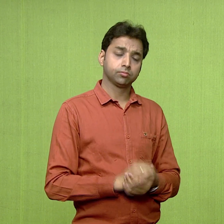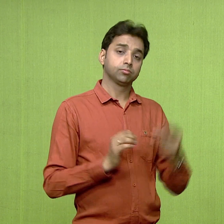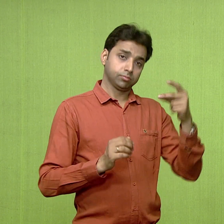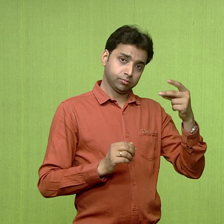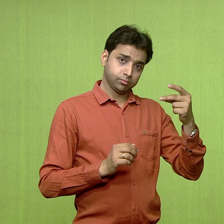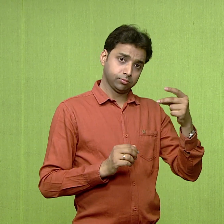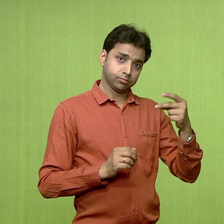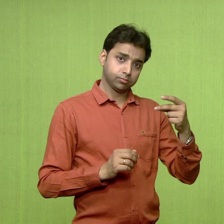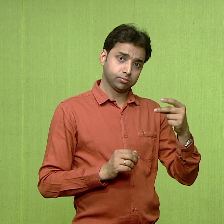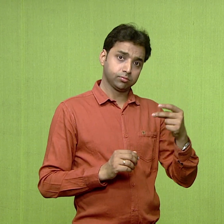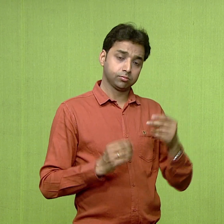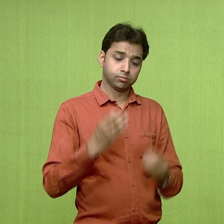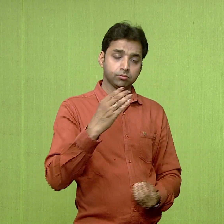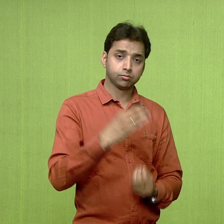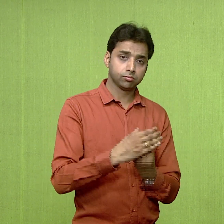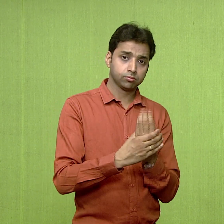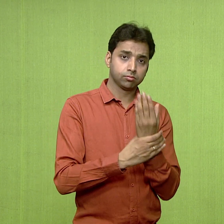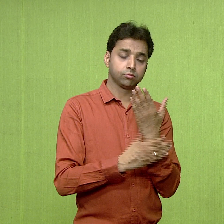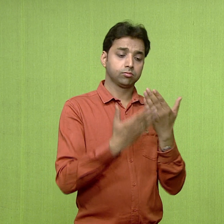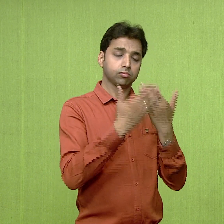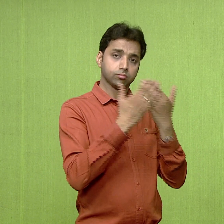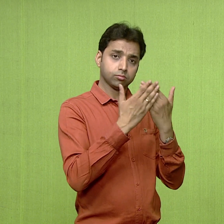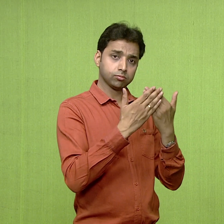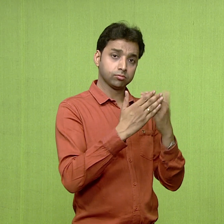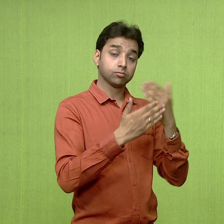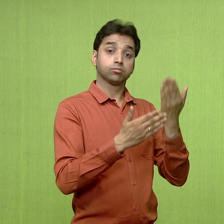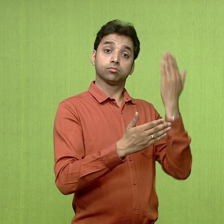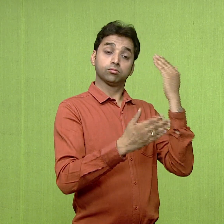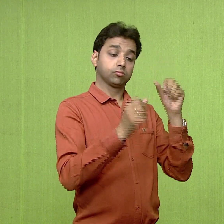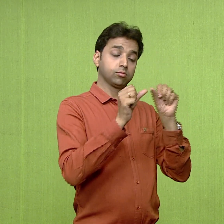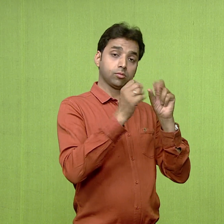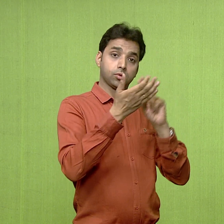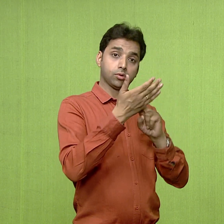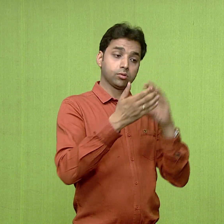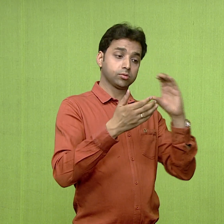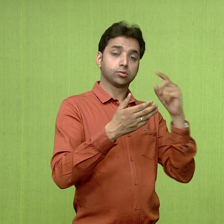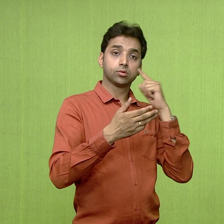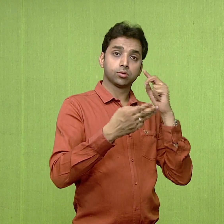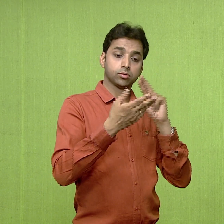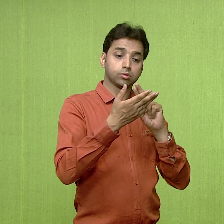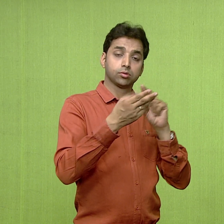Second, growth of education in ancient India during Vedic,